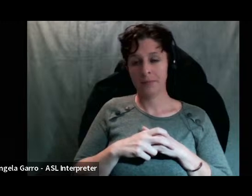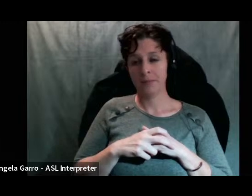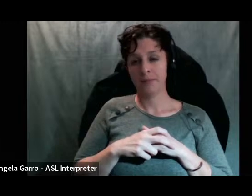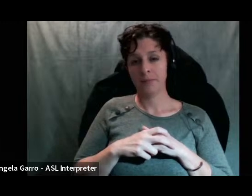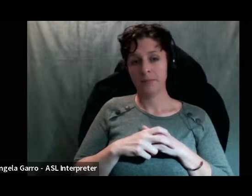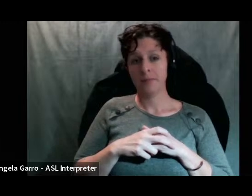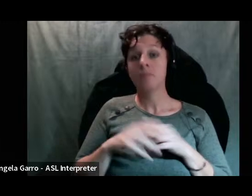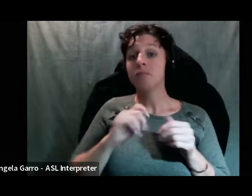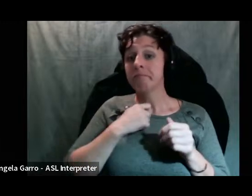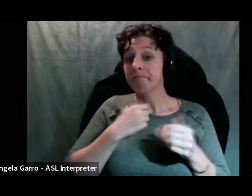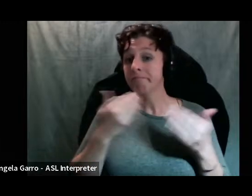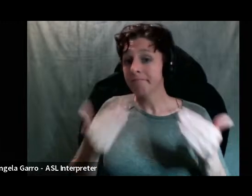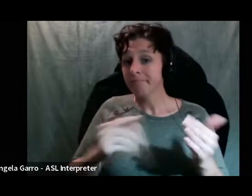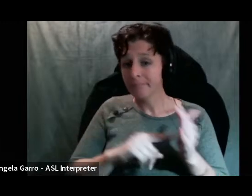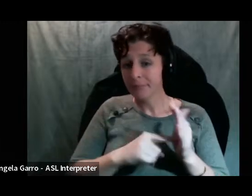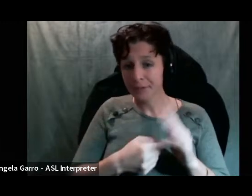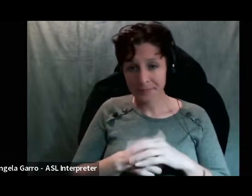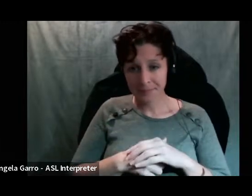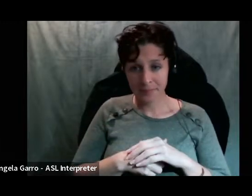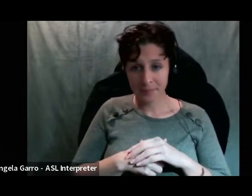You can unmute and begin.